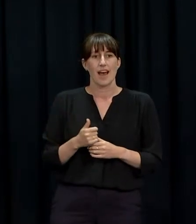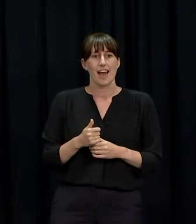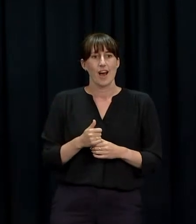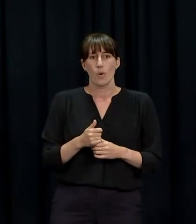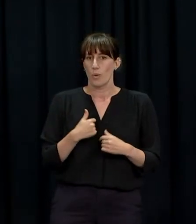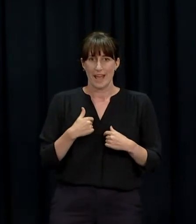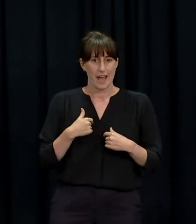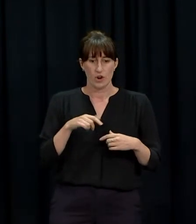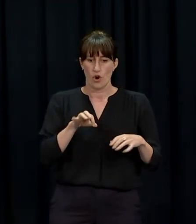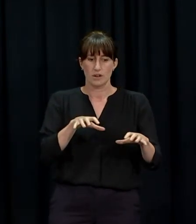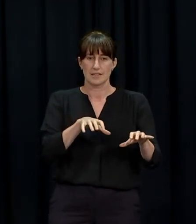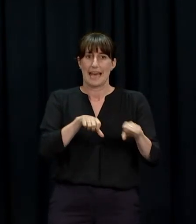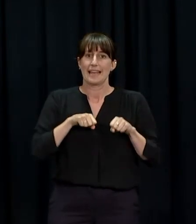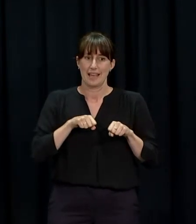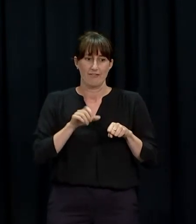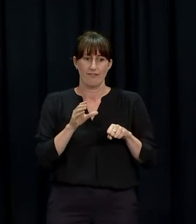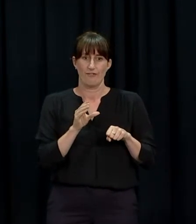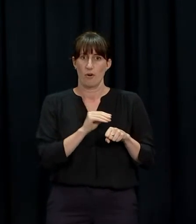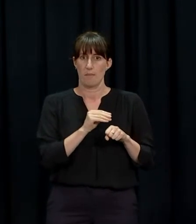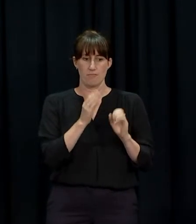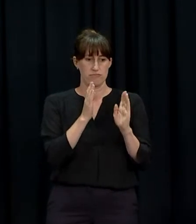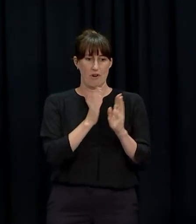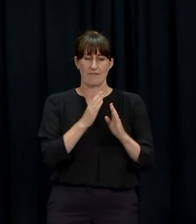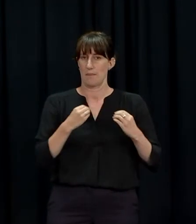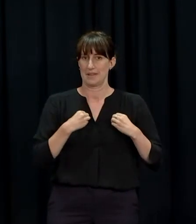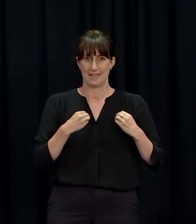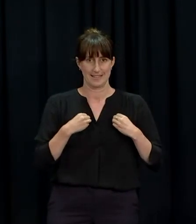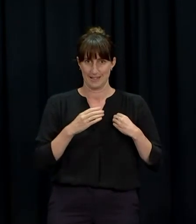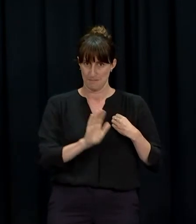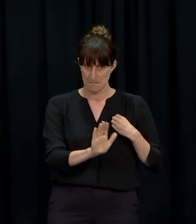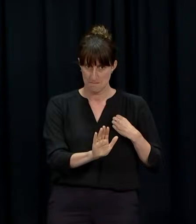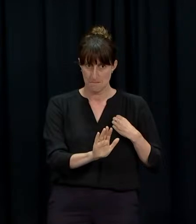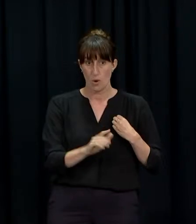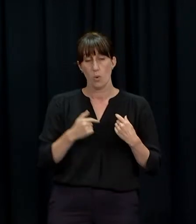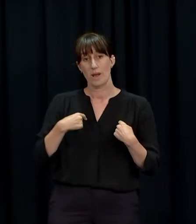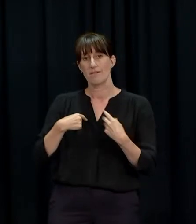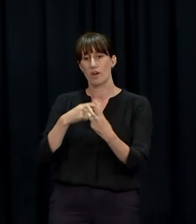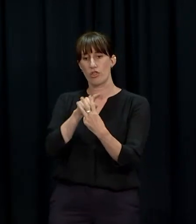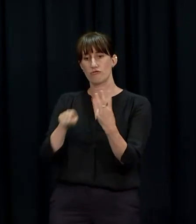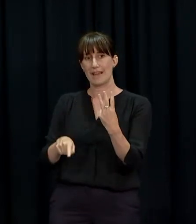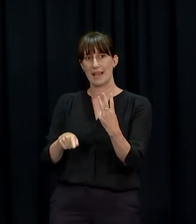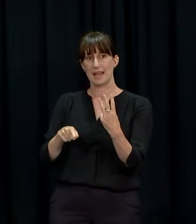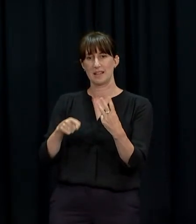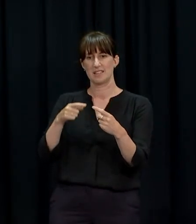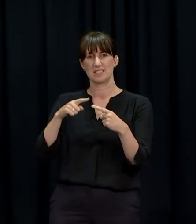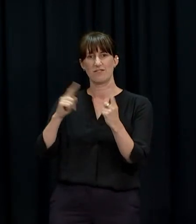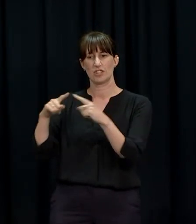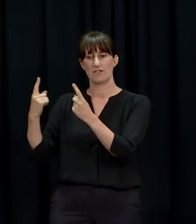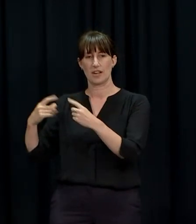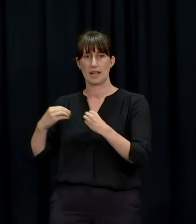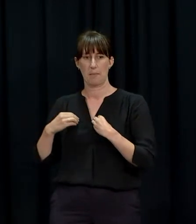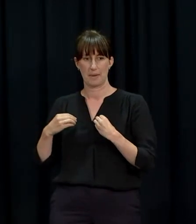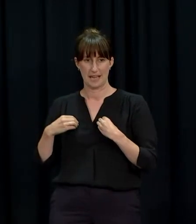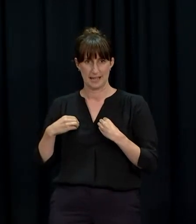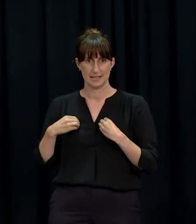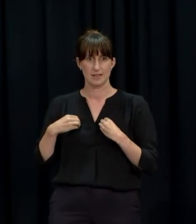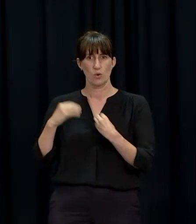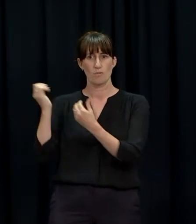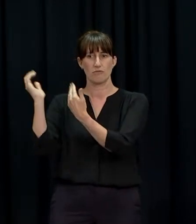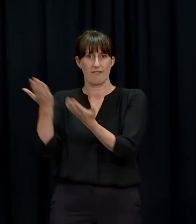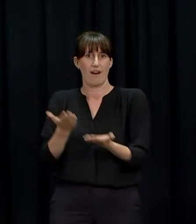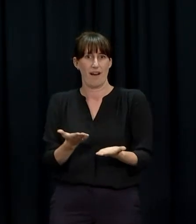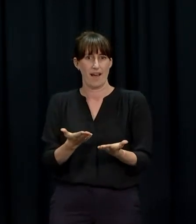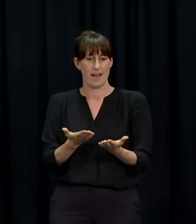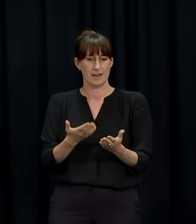have. We have discussed with our 3 main suppliers, which are Abbott, Roche and Siemens,